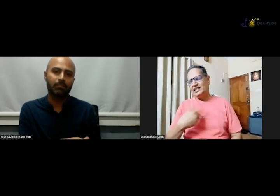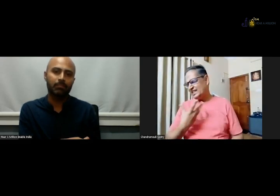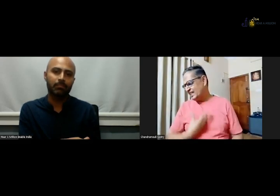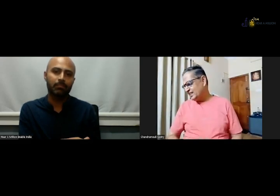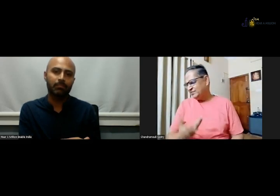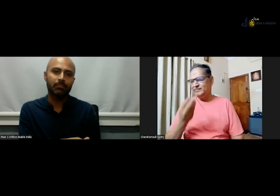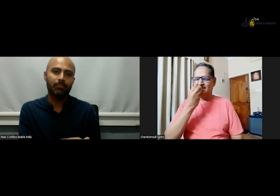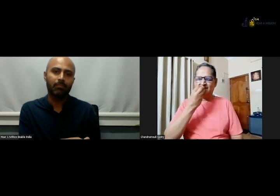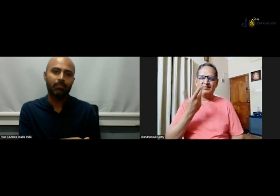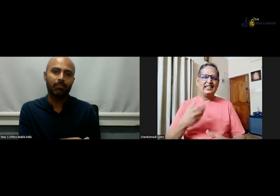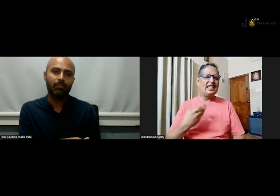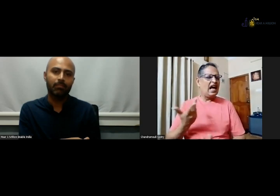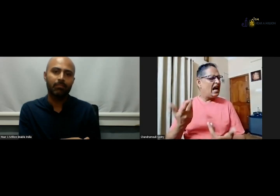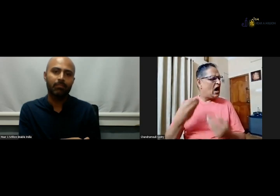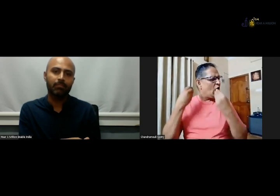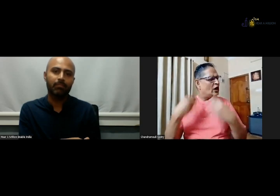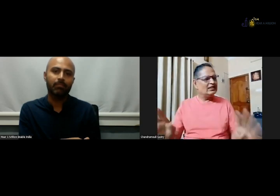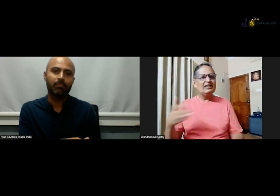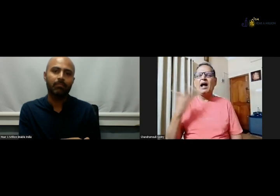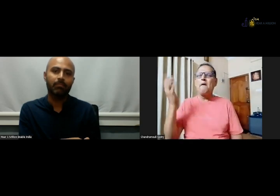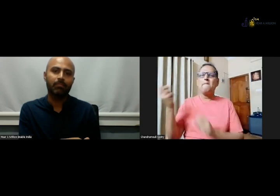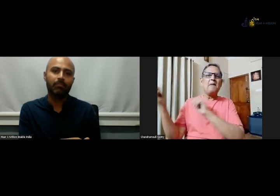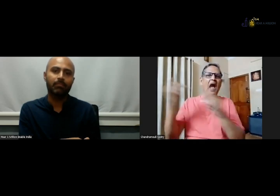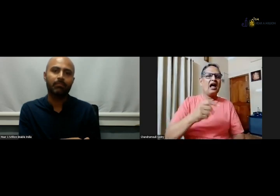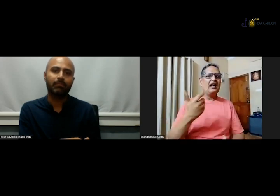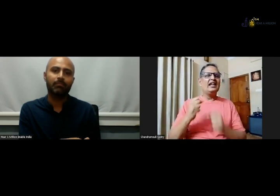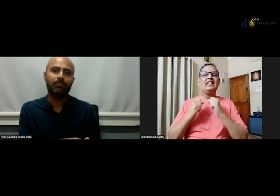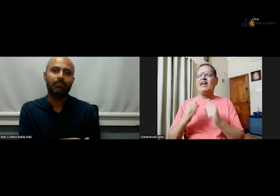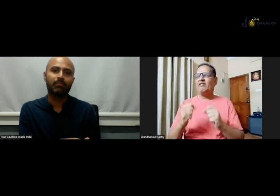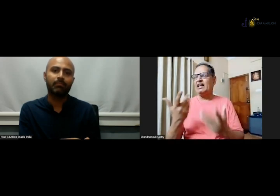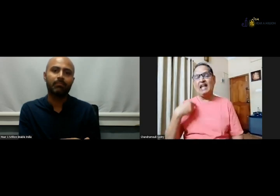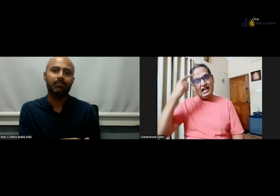time for her to go like that, just like that.